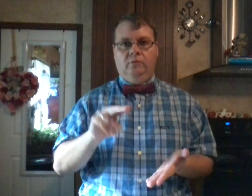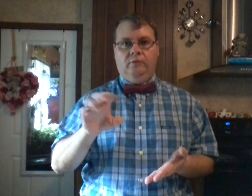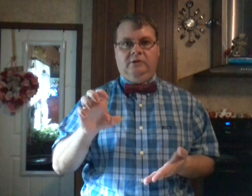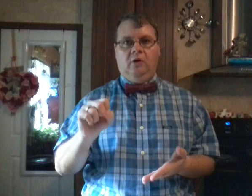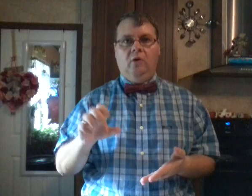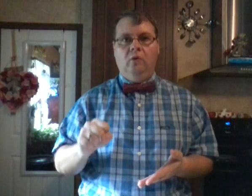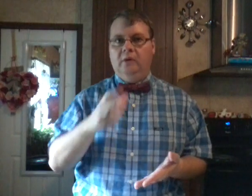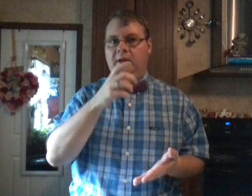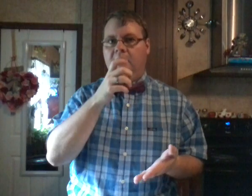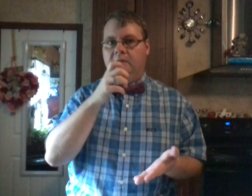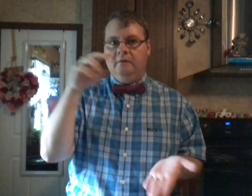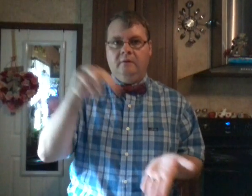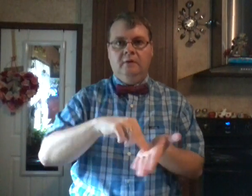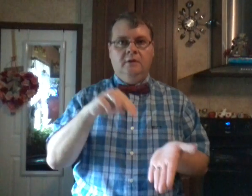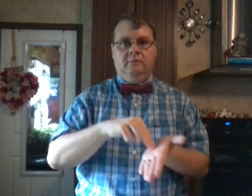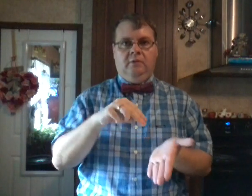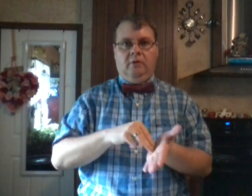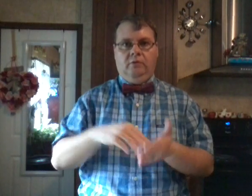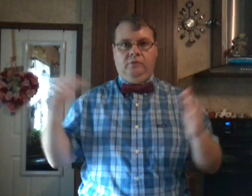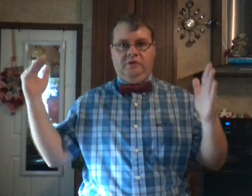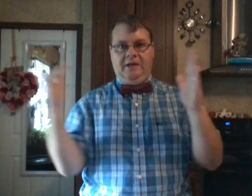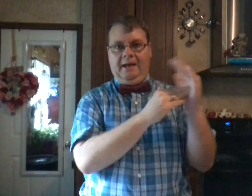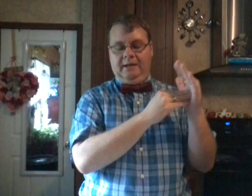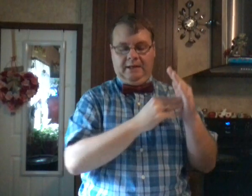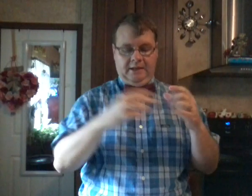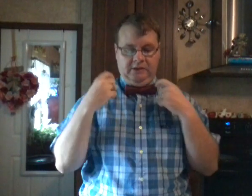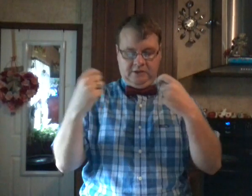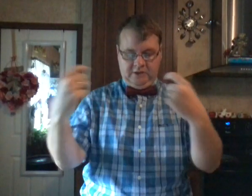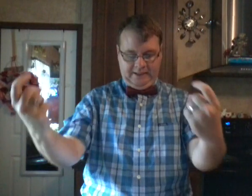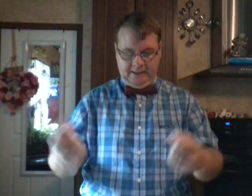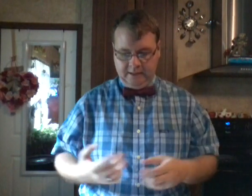know, who preach holiness. You know, who stand against sin.